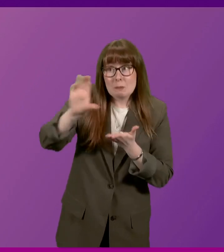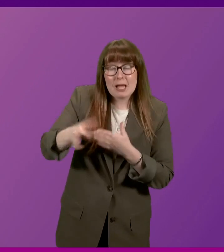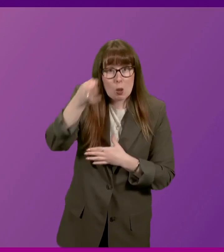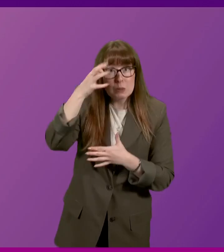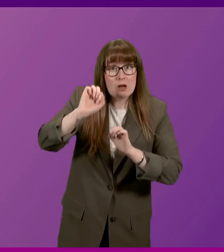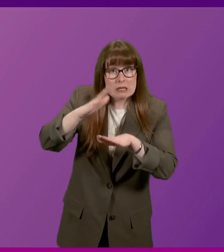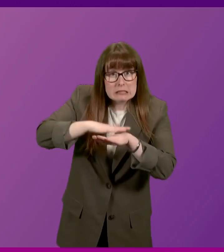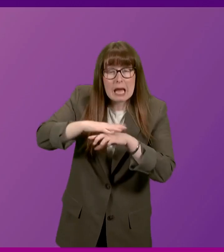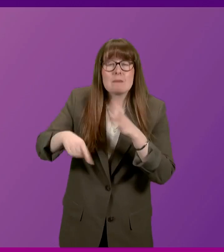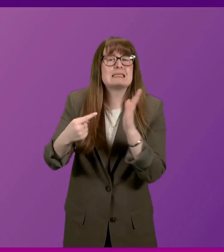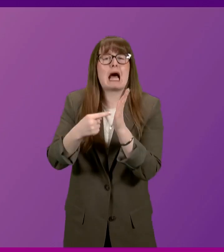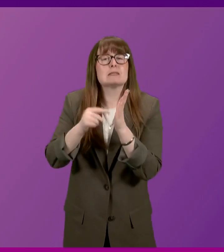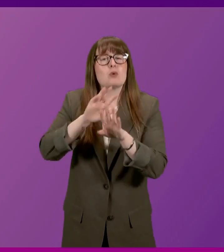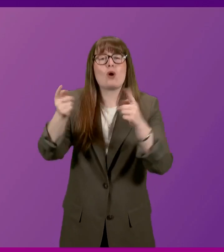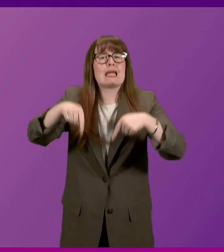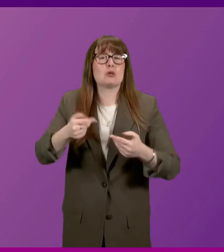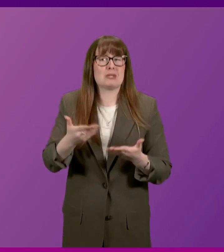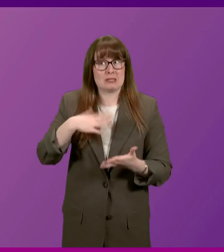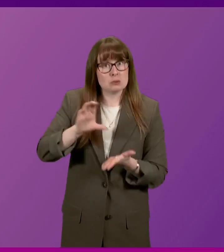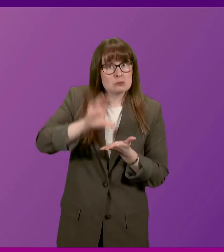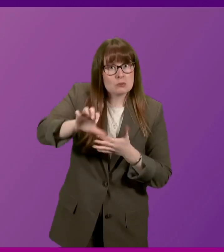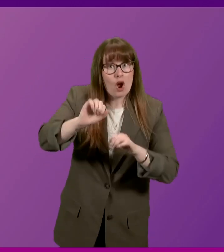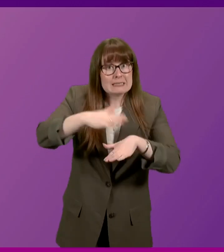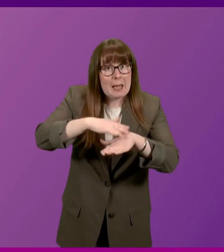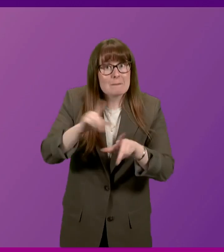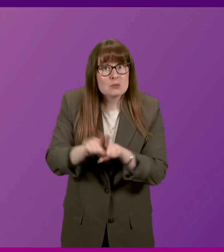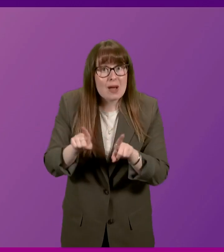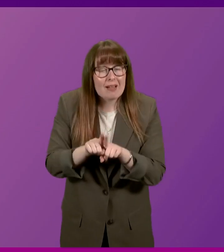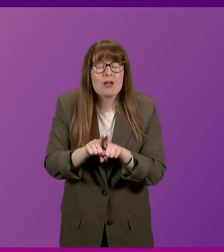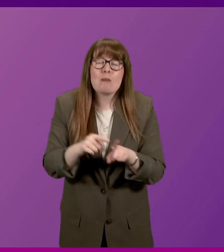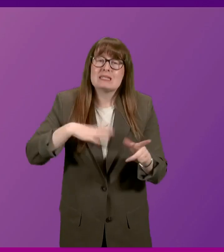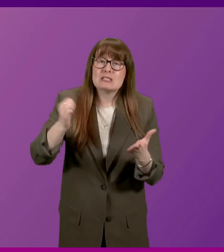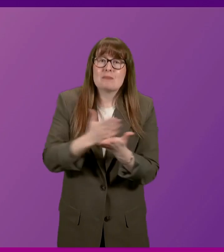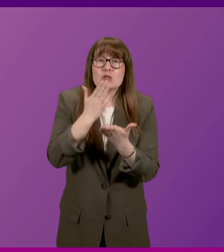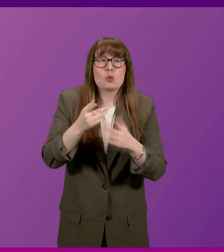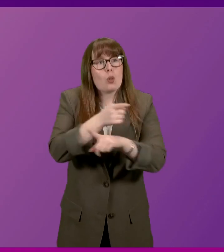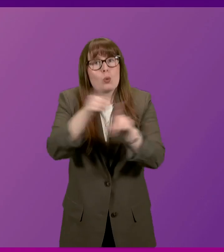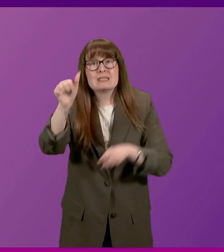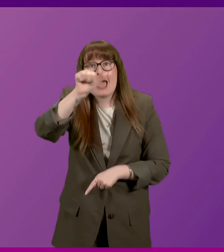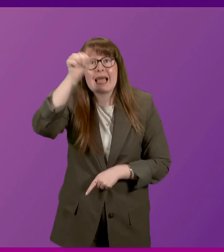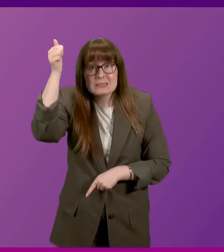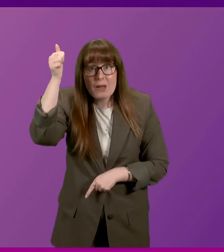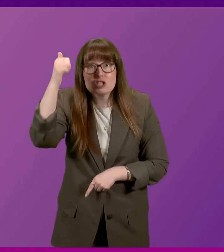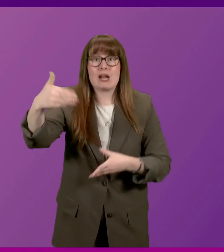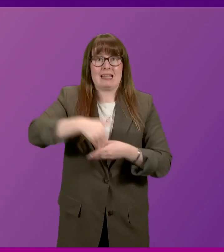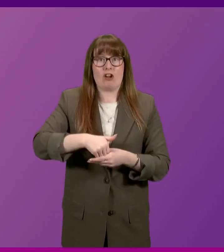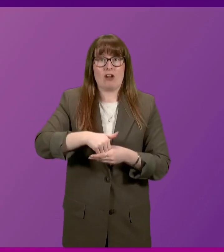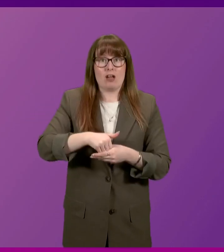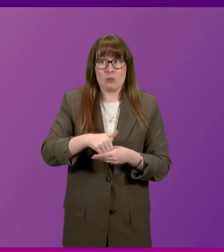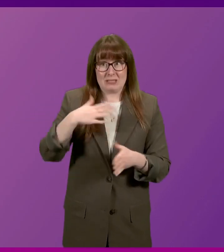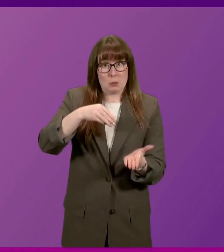time. Tasnim can't be with us today, but we need to get those experts even getting the experts in the room